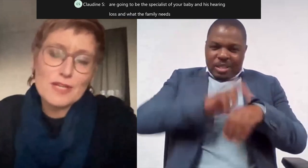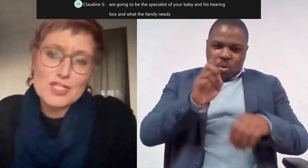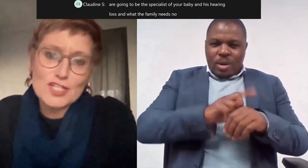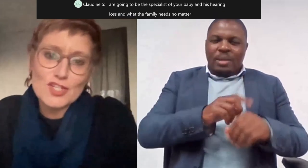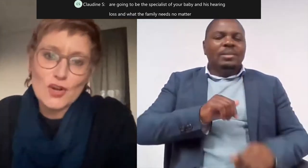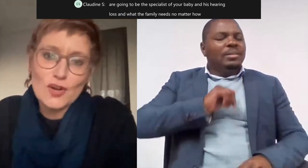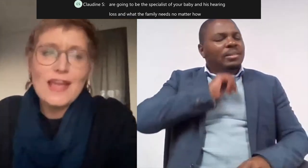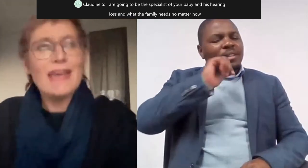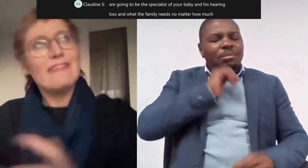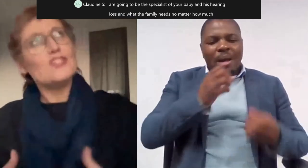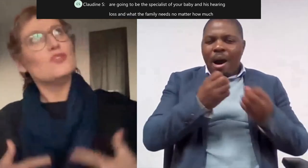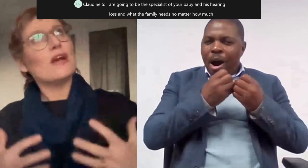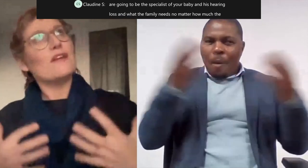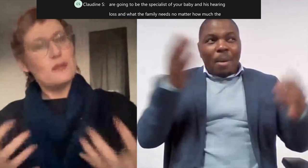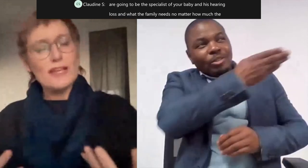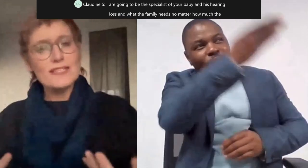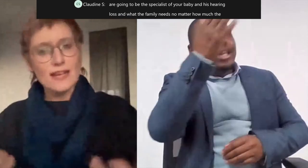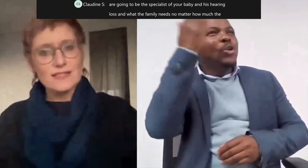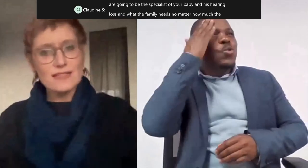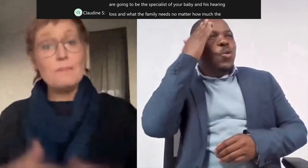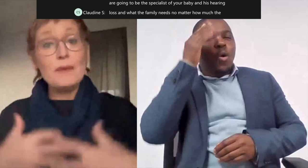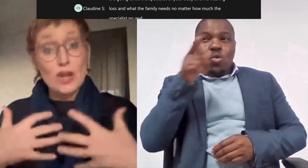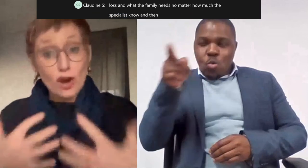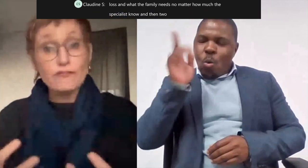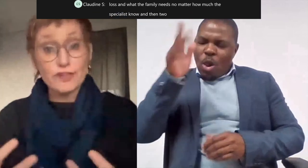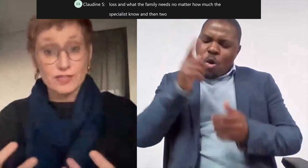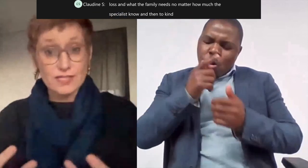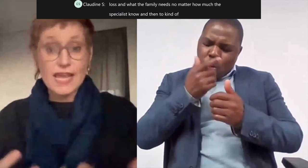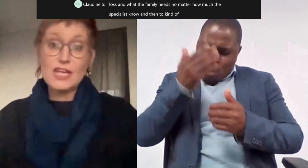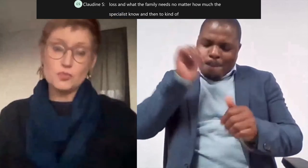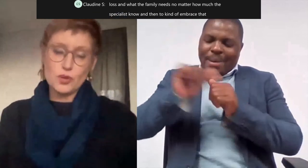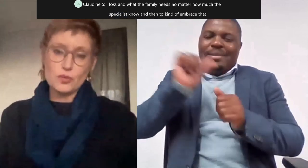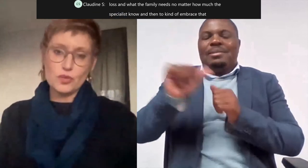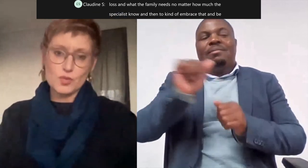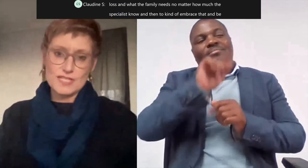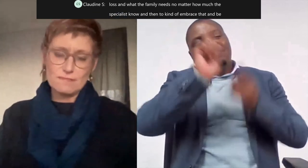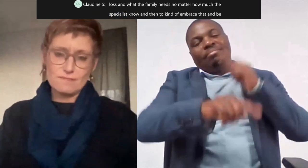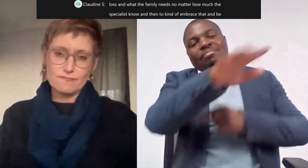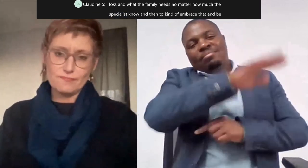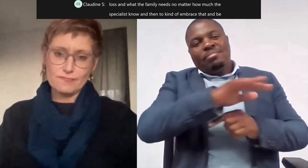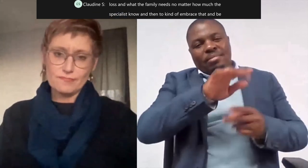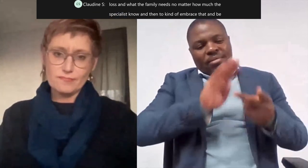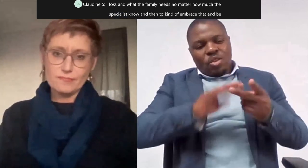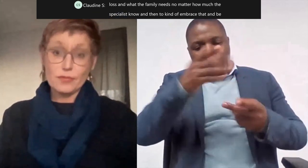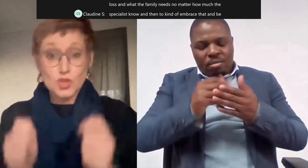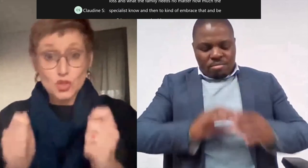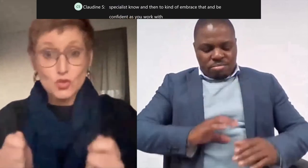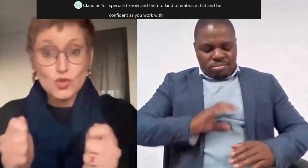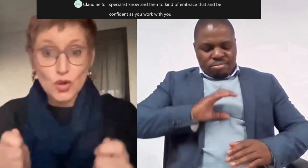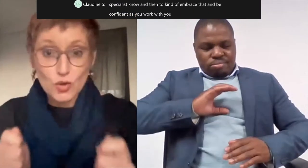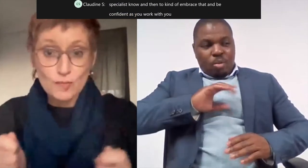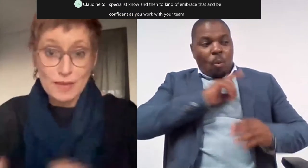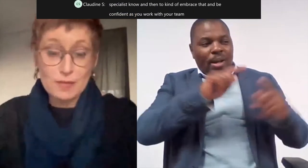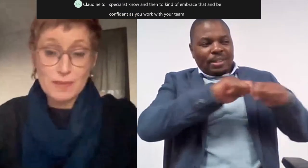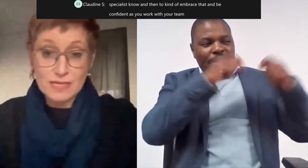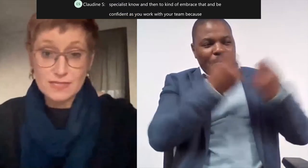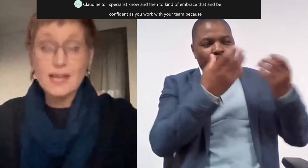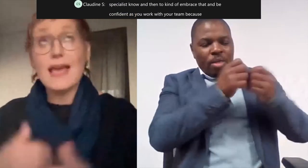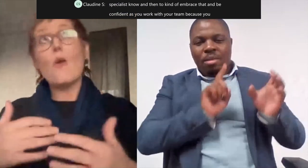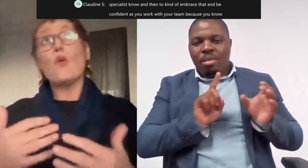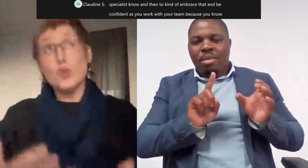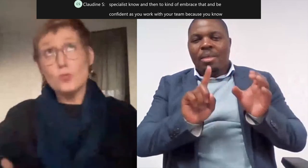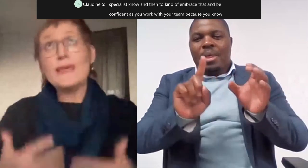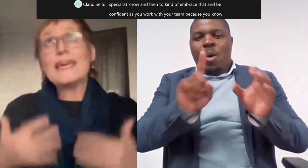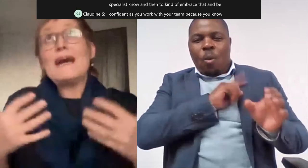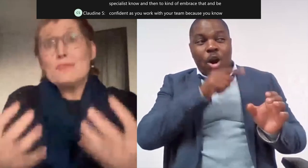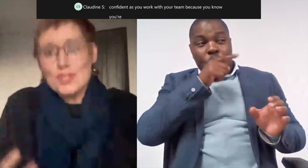much the specialists know. And then to kind of embrace that and be confident as you work with your team, because you know your baby